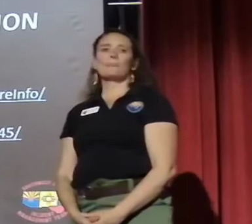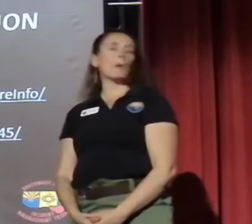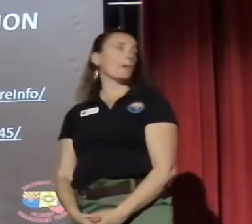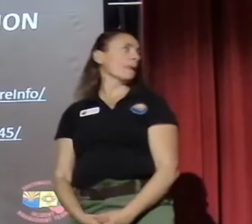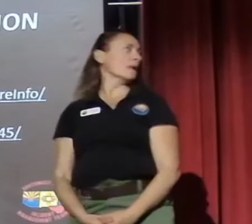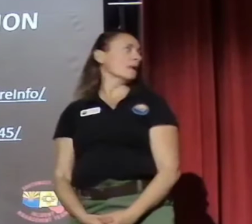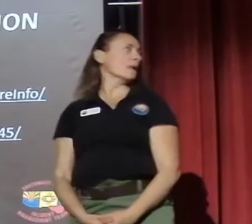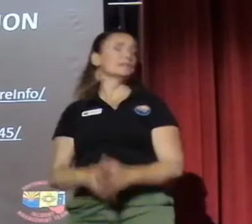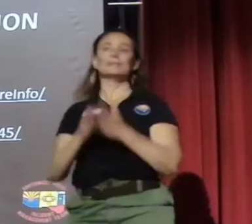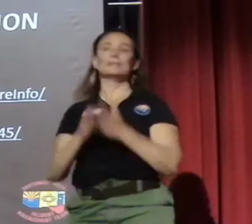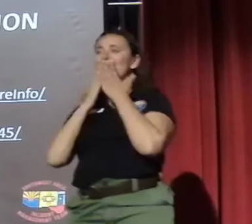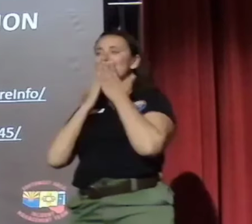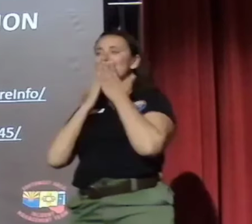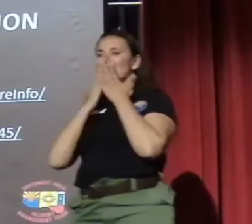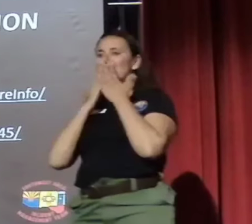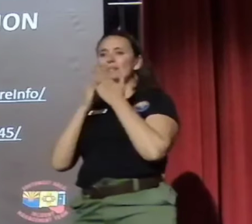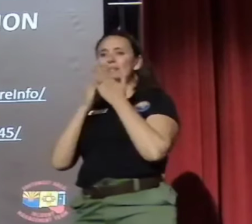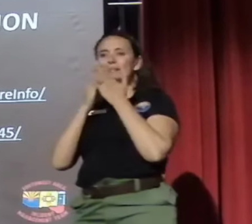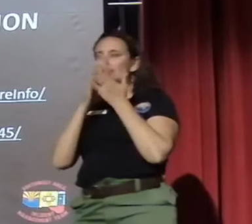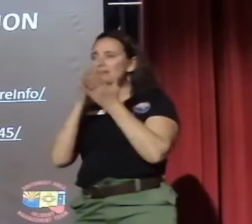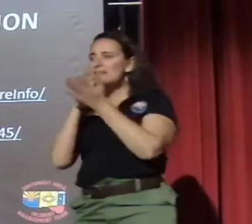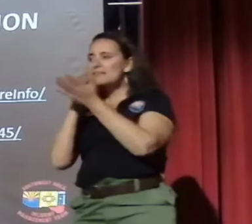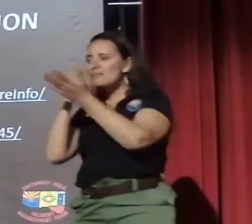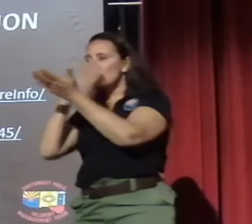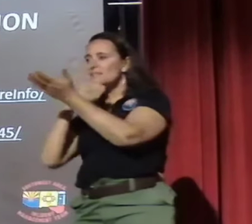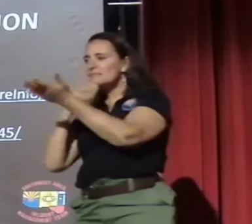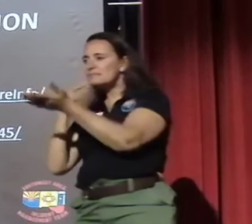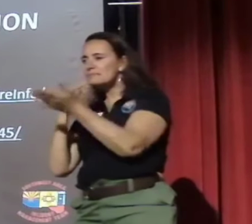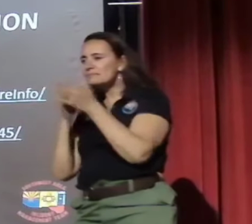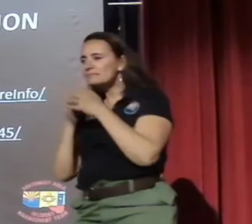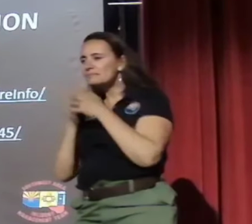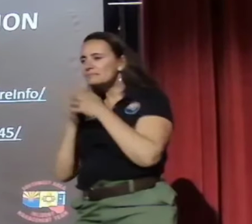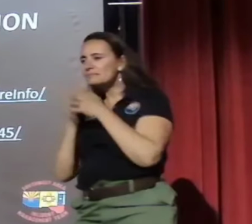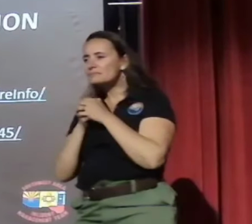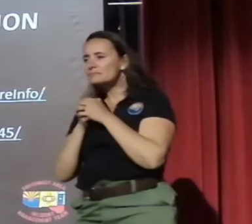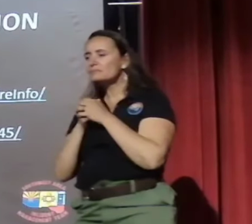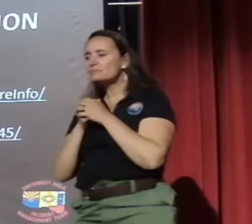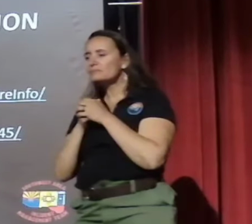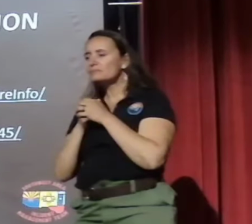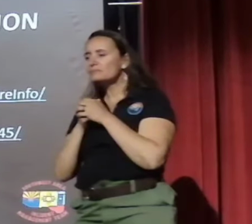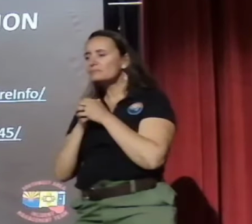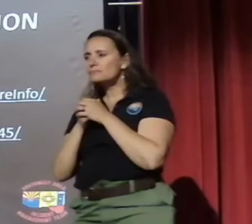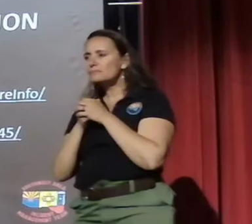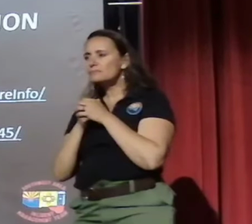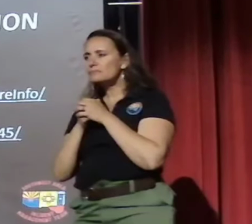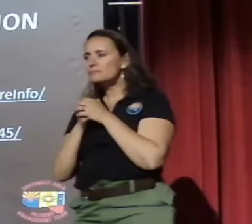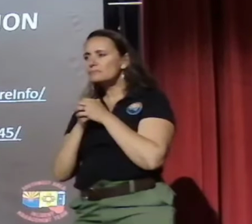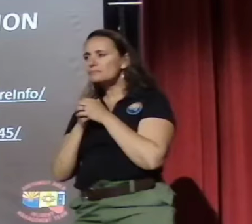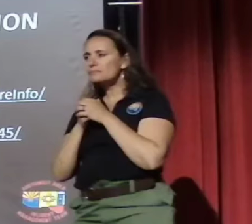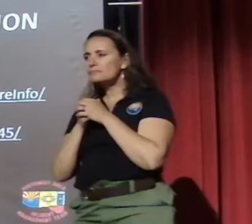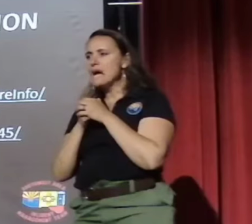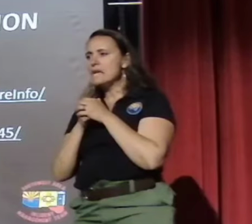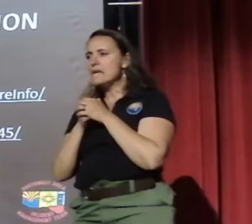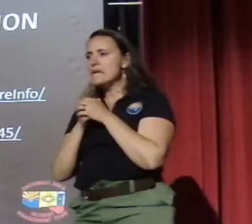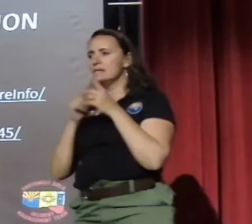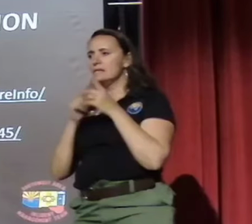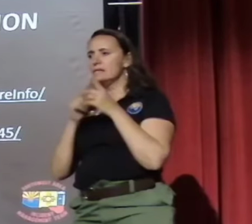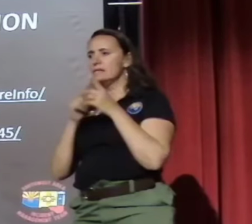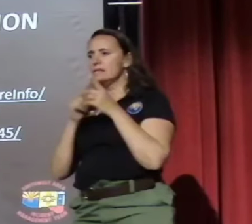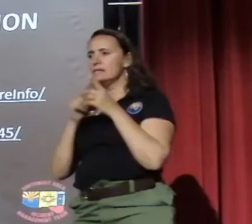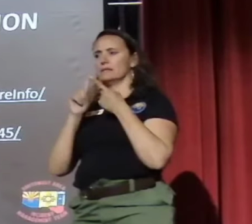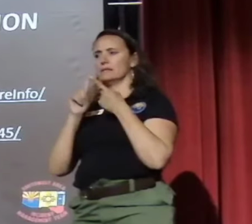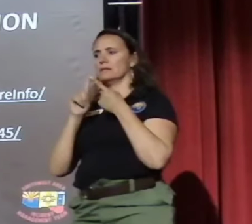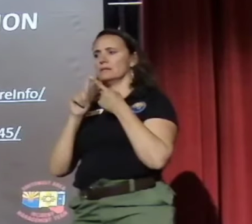Thank you, everyone, for that. Ma'am, right here in the front. Two questions. What started the